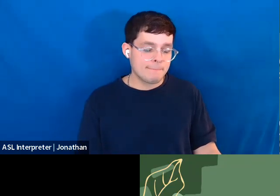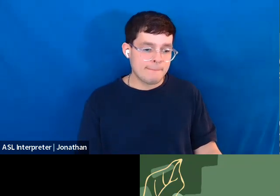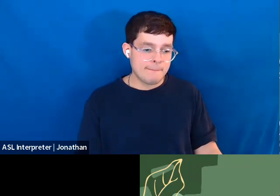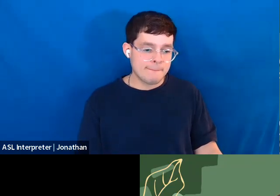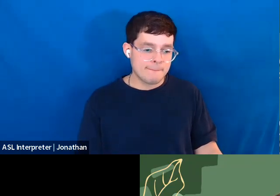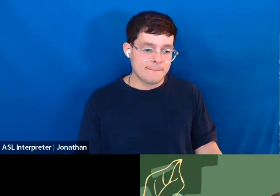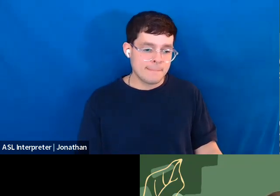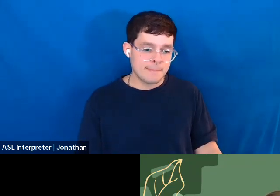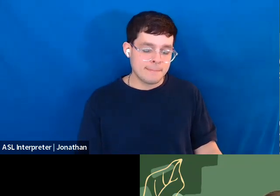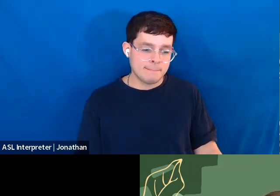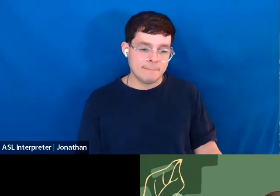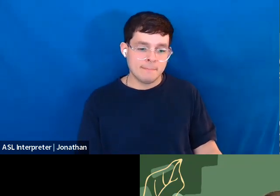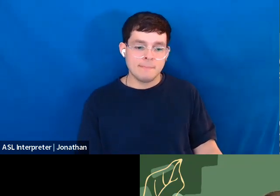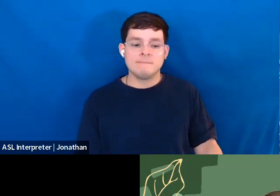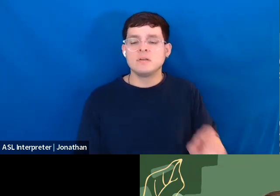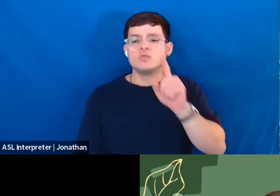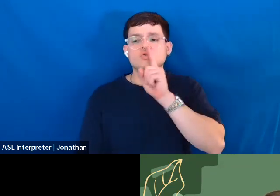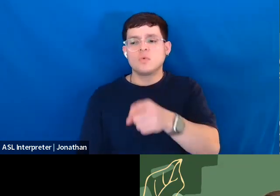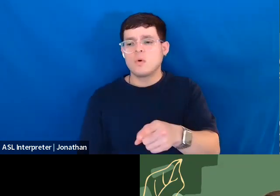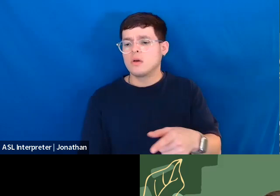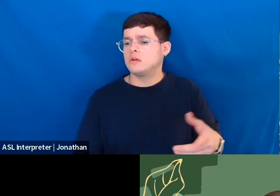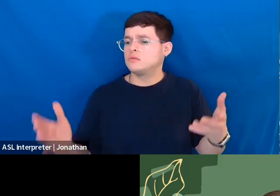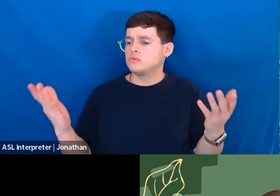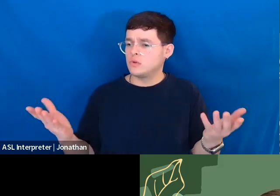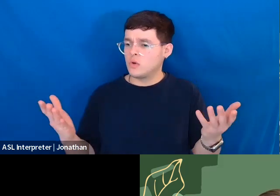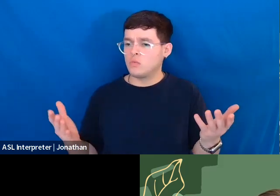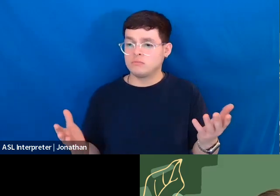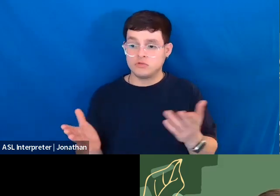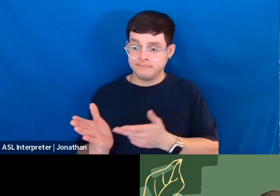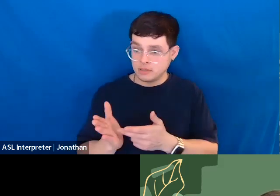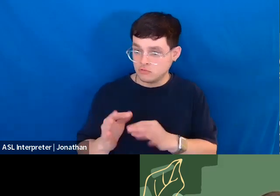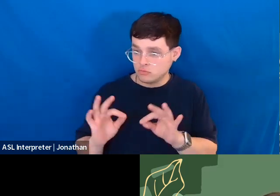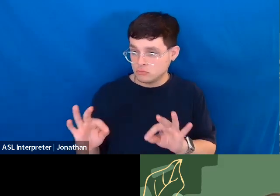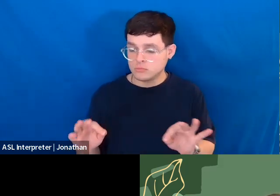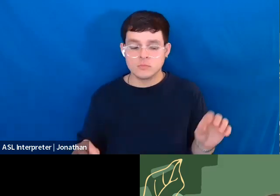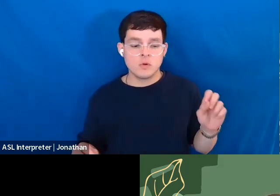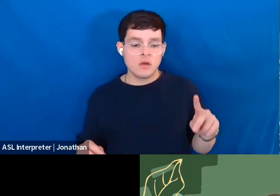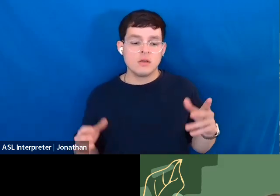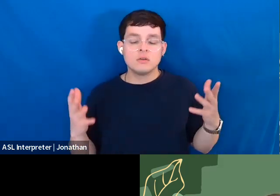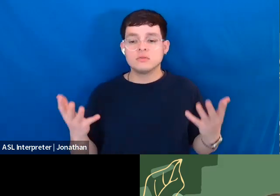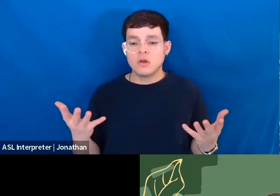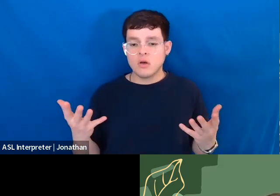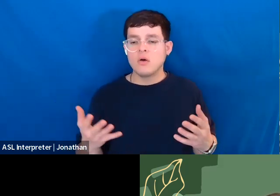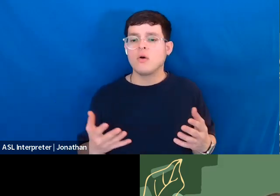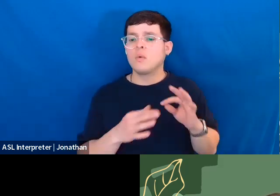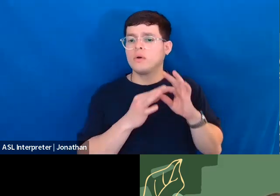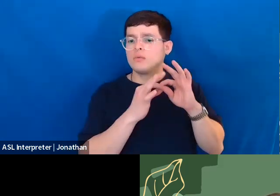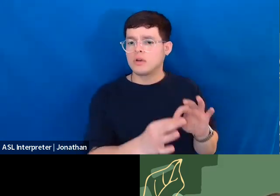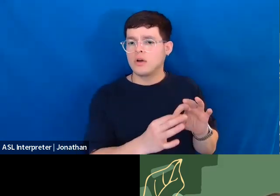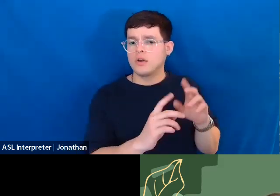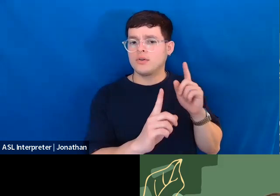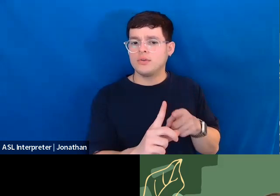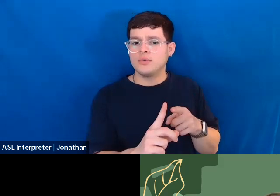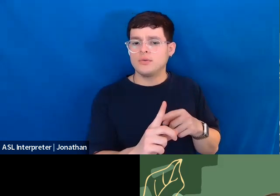Sure. So just making sure. So with regard to